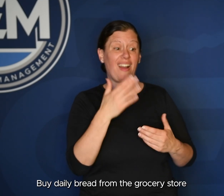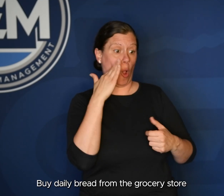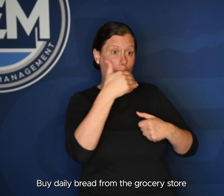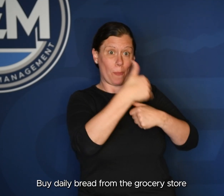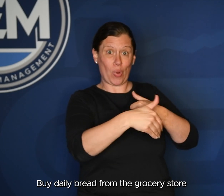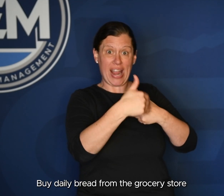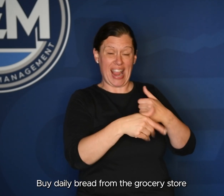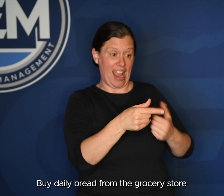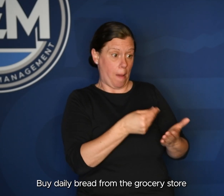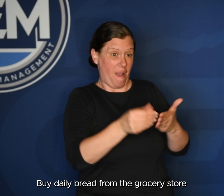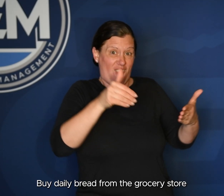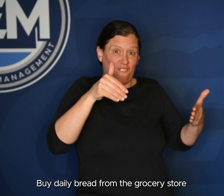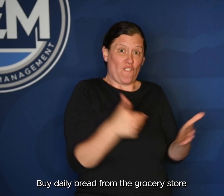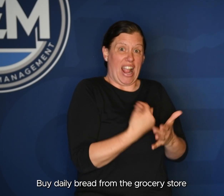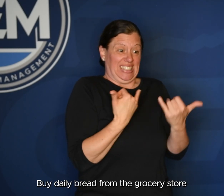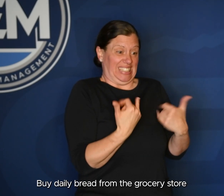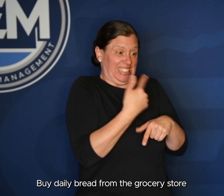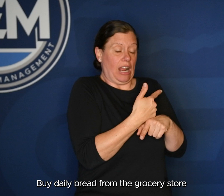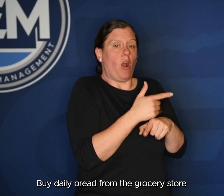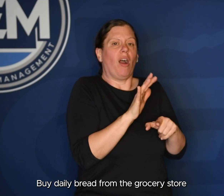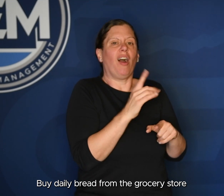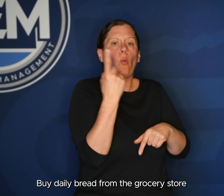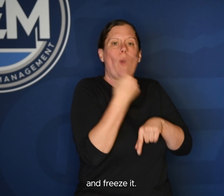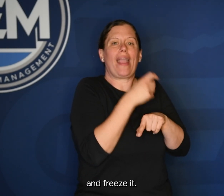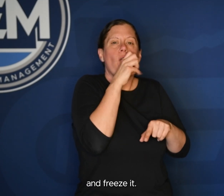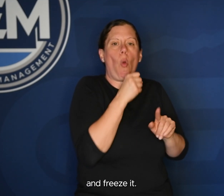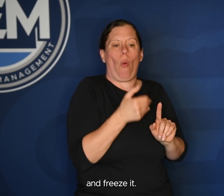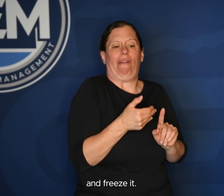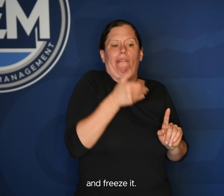Buy day-old bread from the grocery store and freeze it.